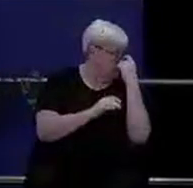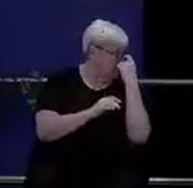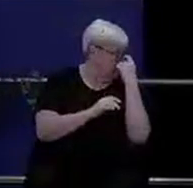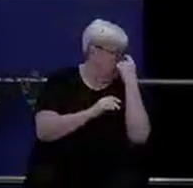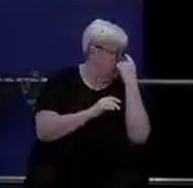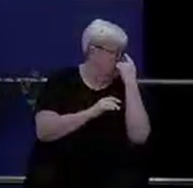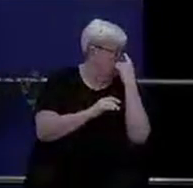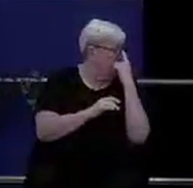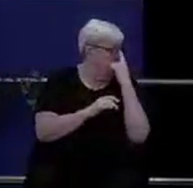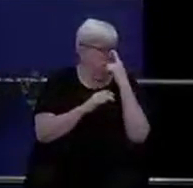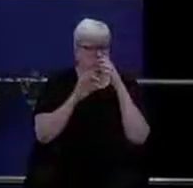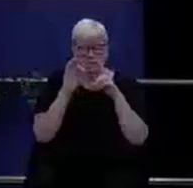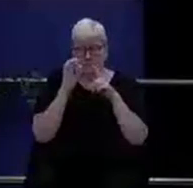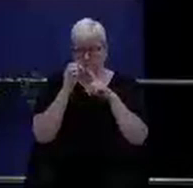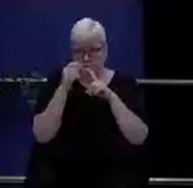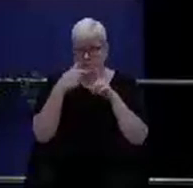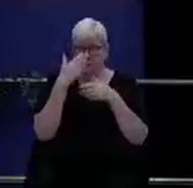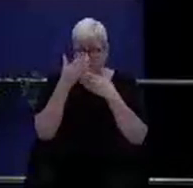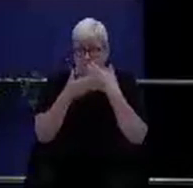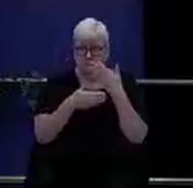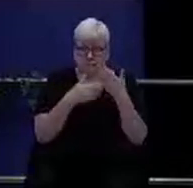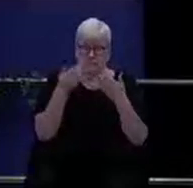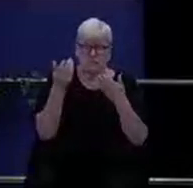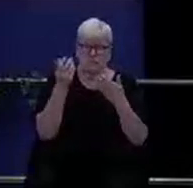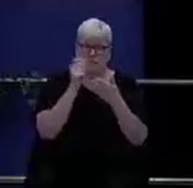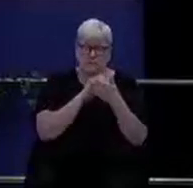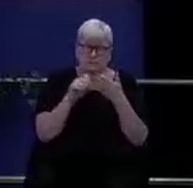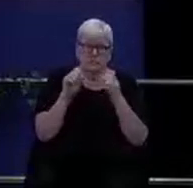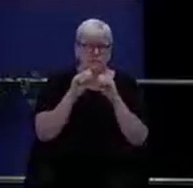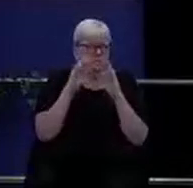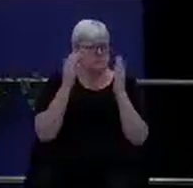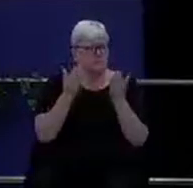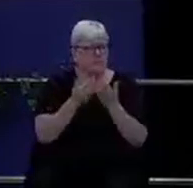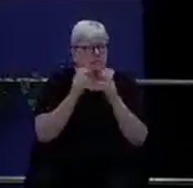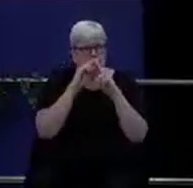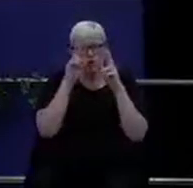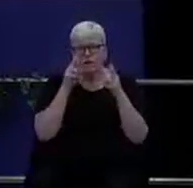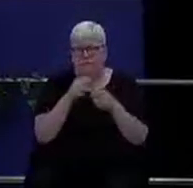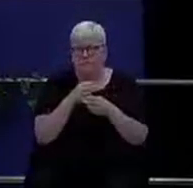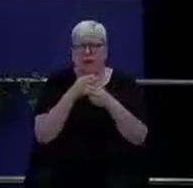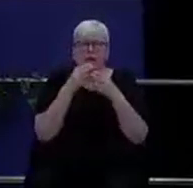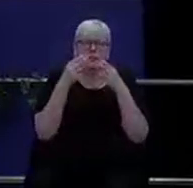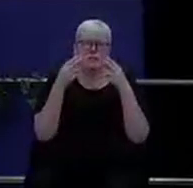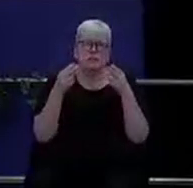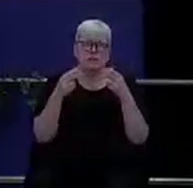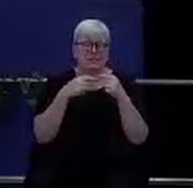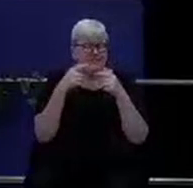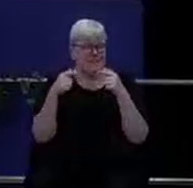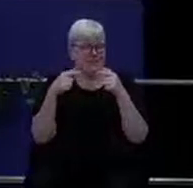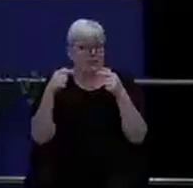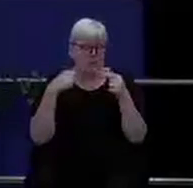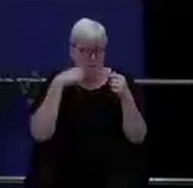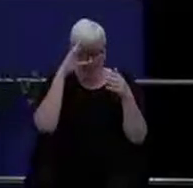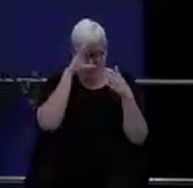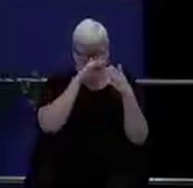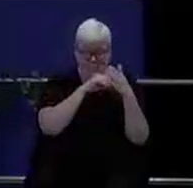I think the point of story is to evoke something more, if not global, at least universal, you know, something that's kind of eternal. But my experience